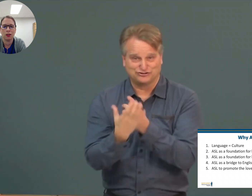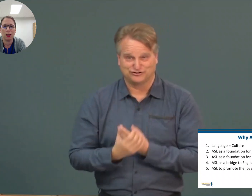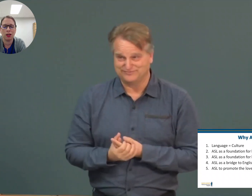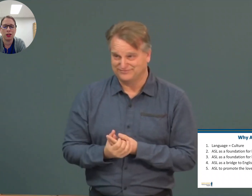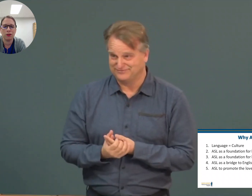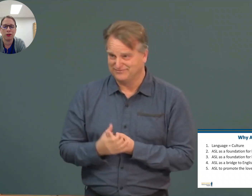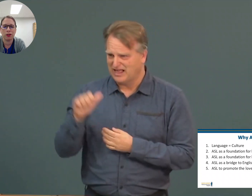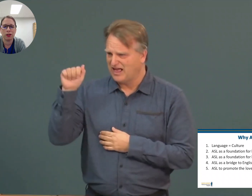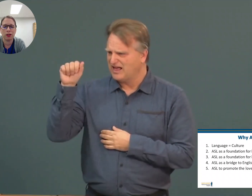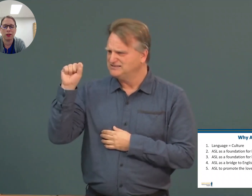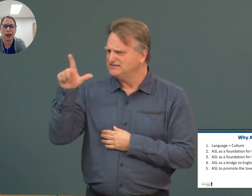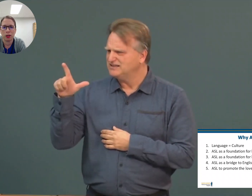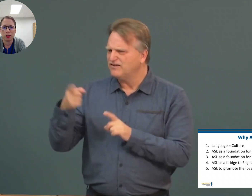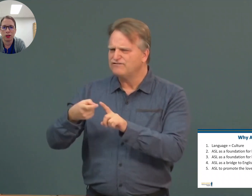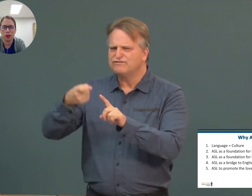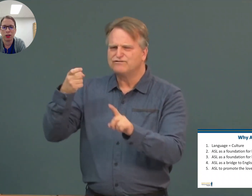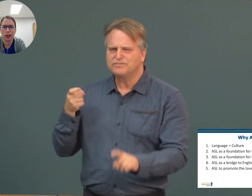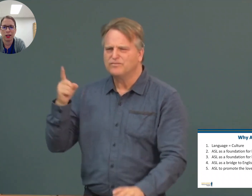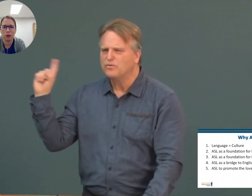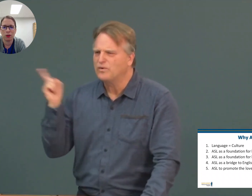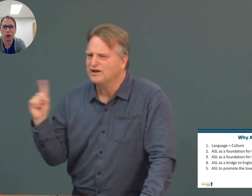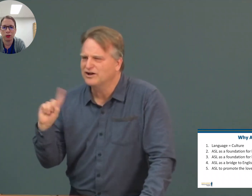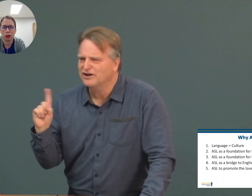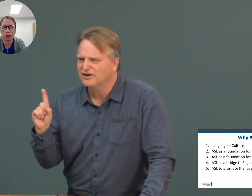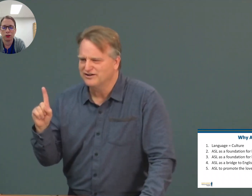Knowledge of a first language is related to their culture.